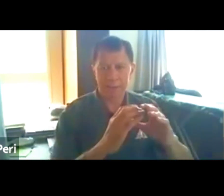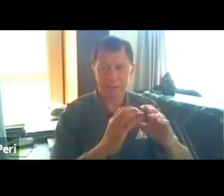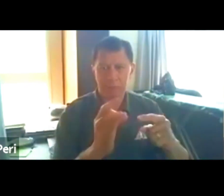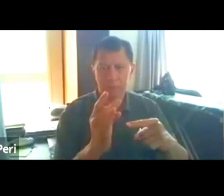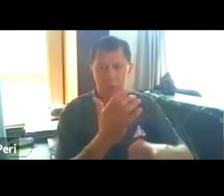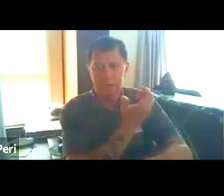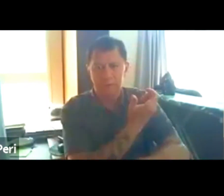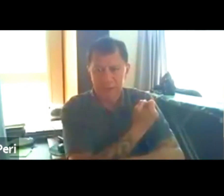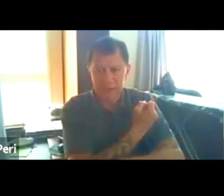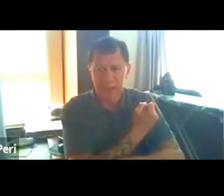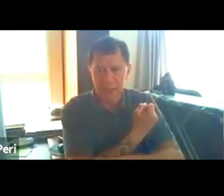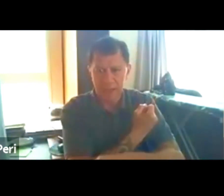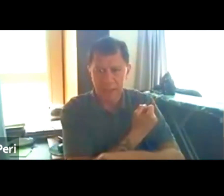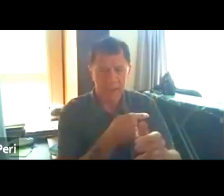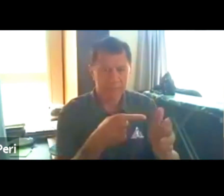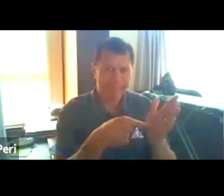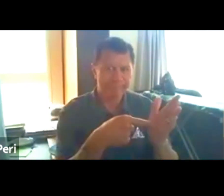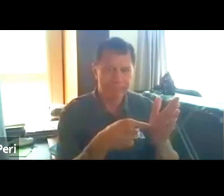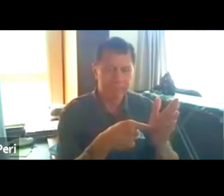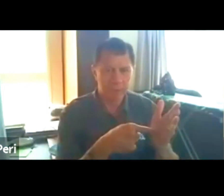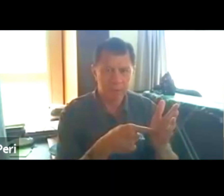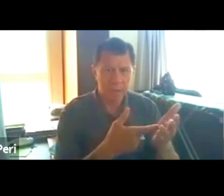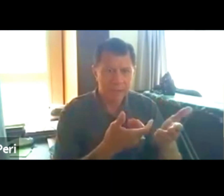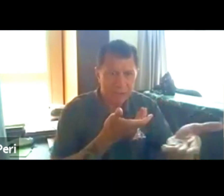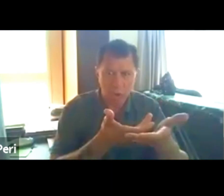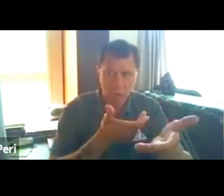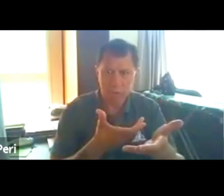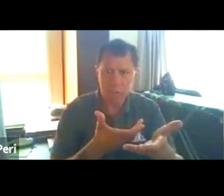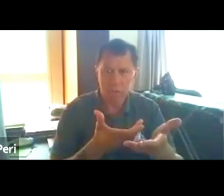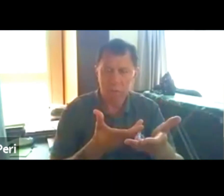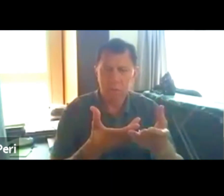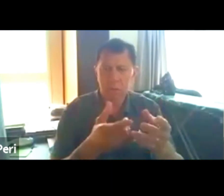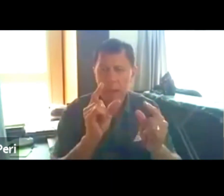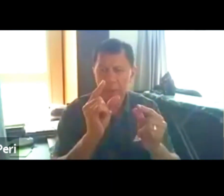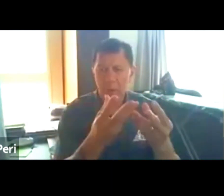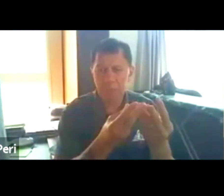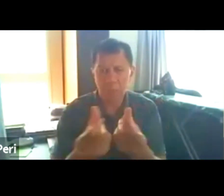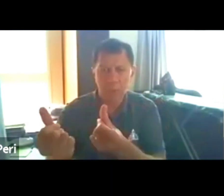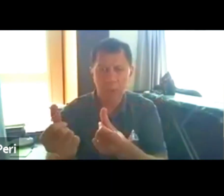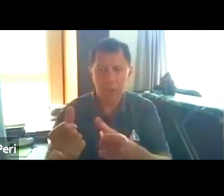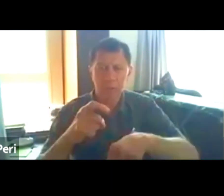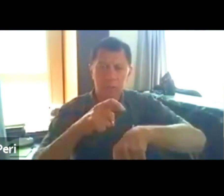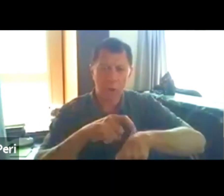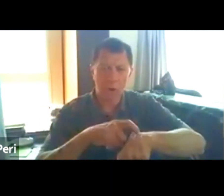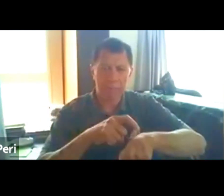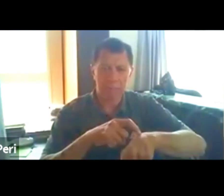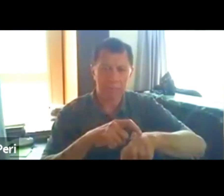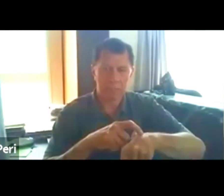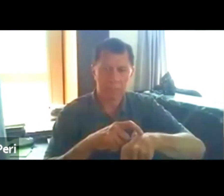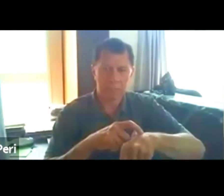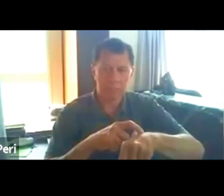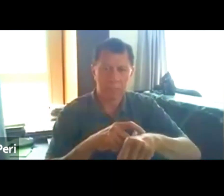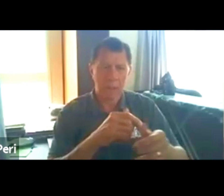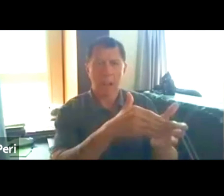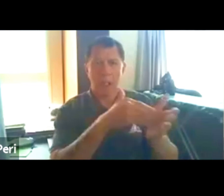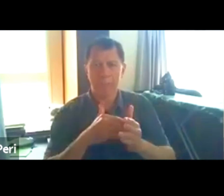all that, I was okay because it was important for me to have the interpreter there to be able to discuss those questions